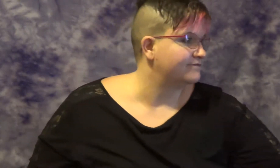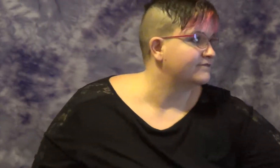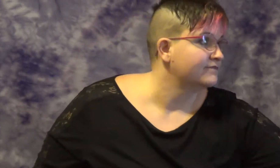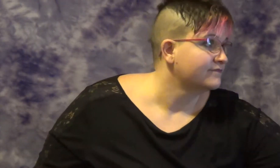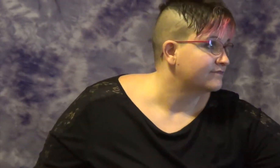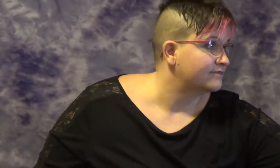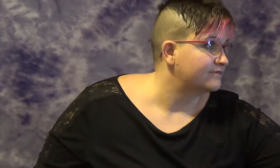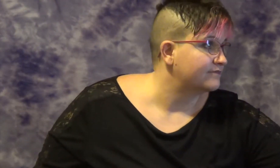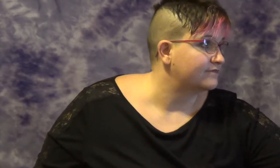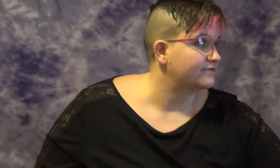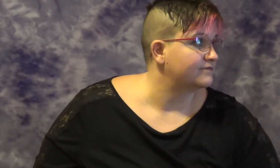Okay?